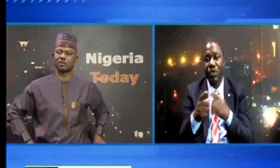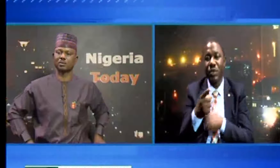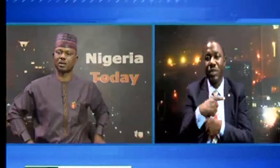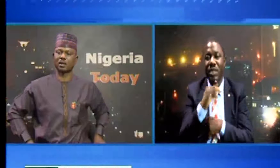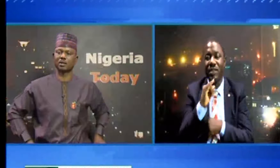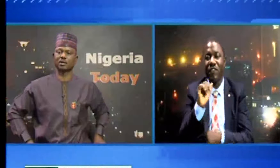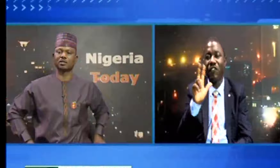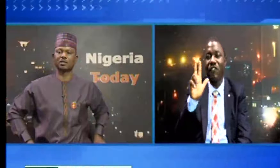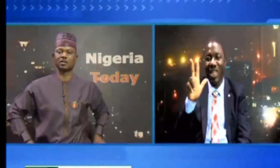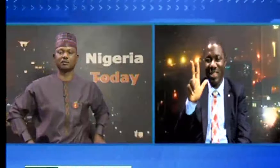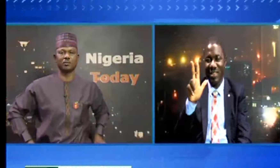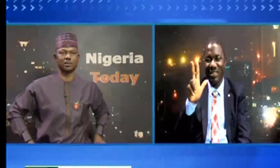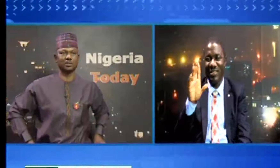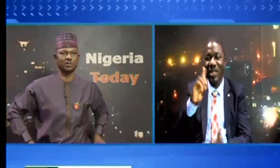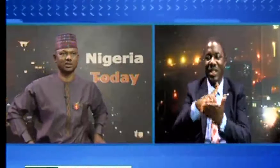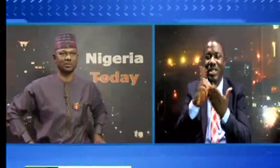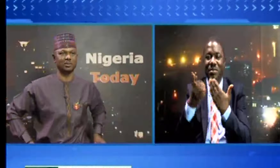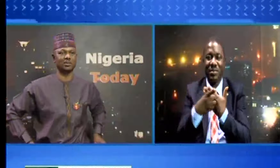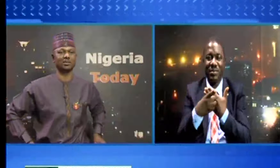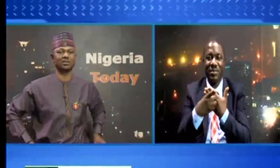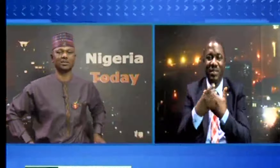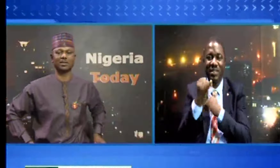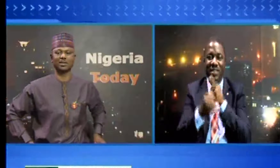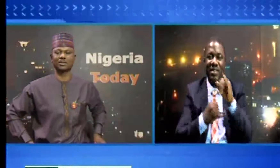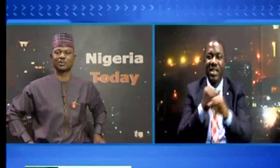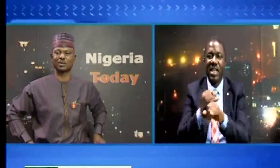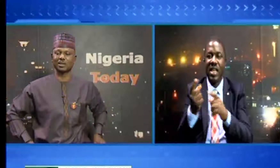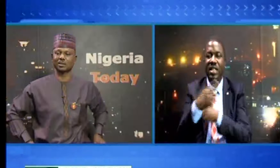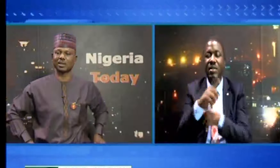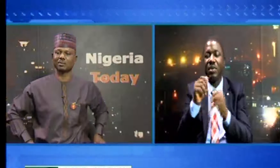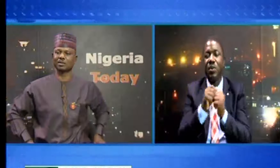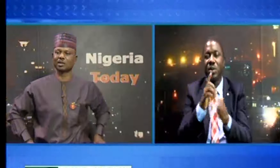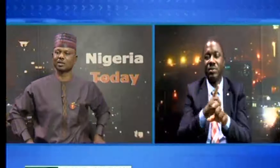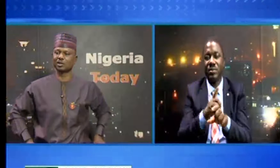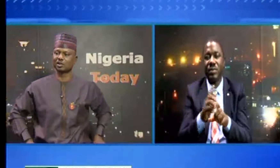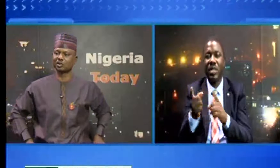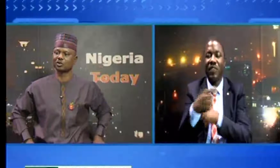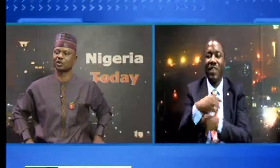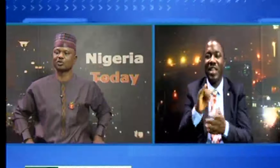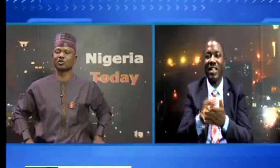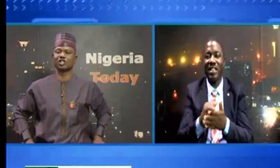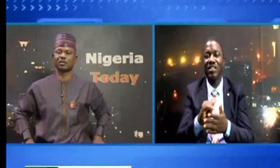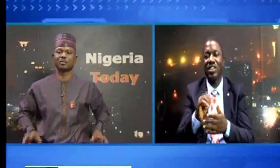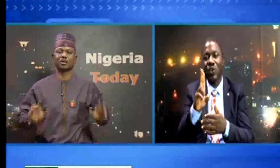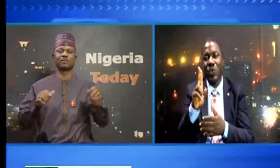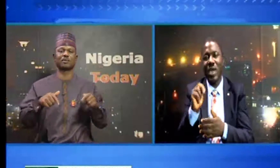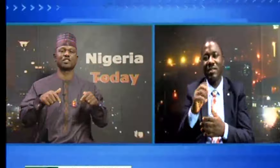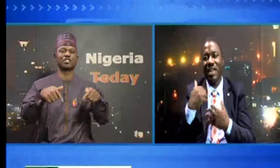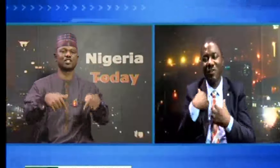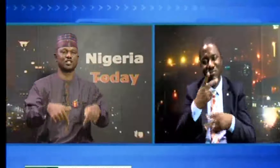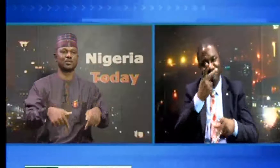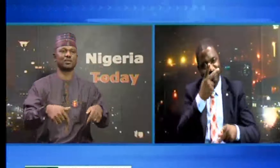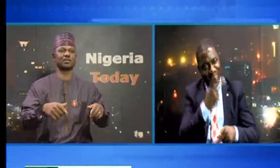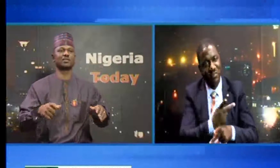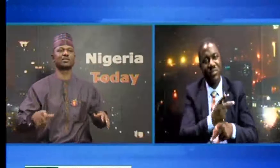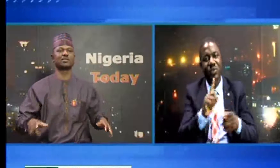of December, International Day for Persons with Disabilities, a day that we set aside by the United Nations to celebrate ability